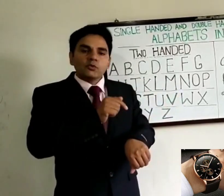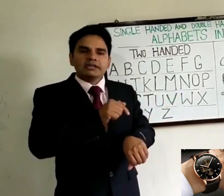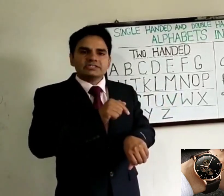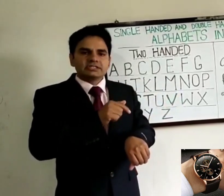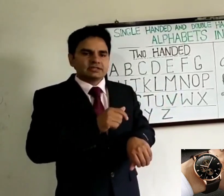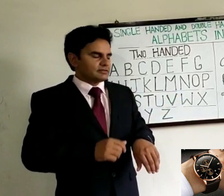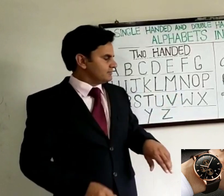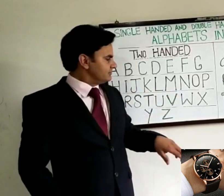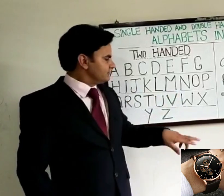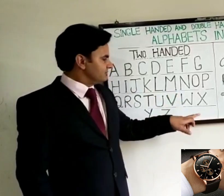watch.